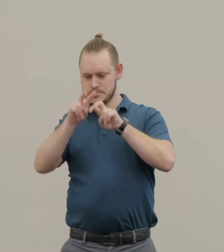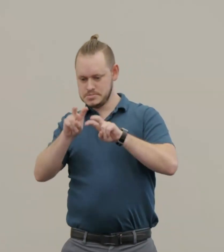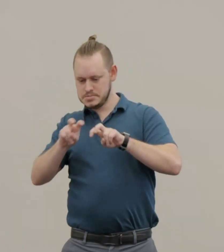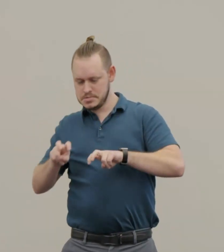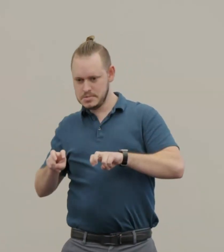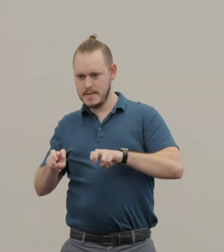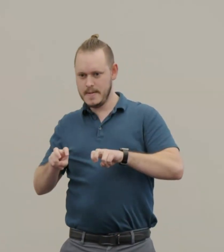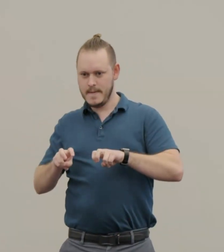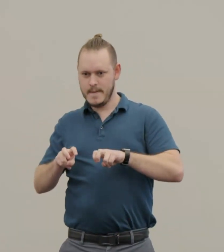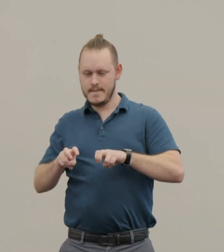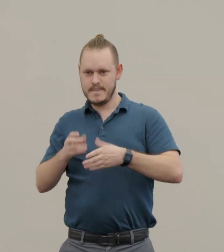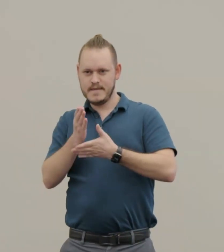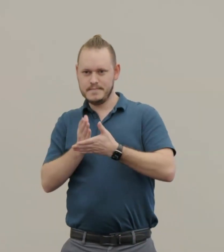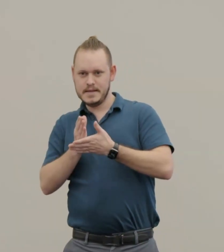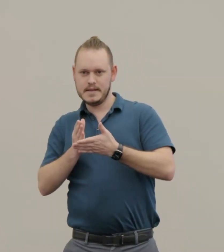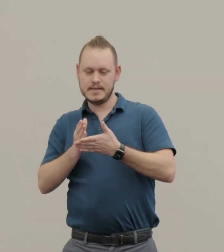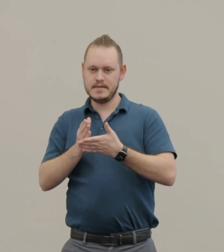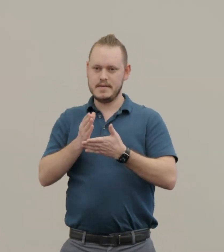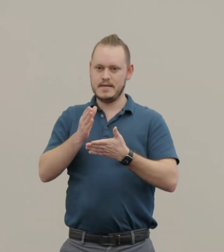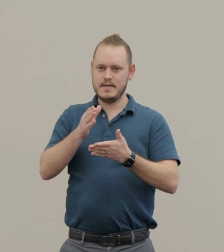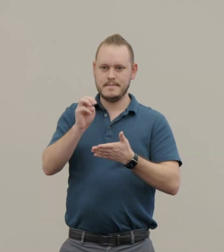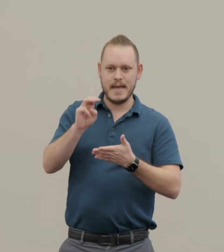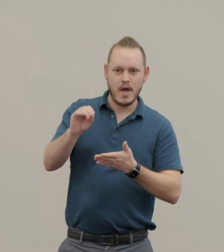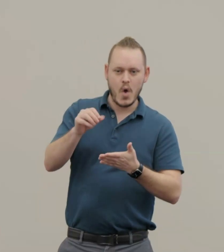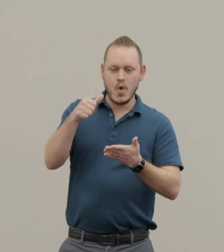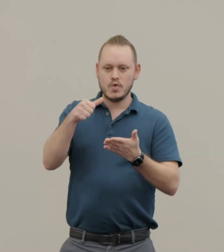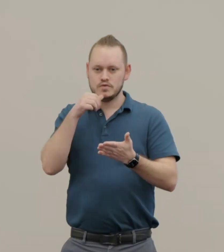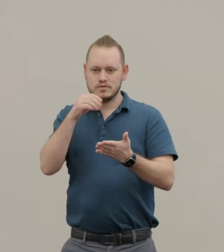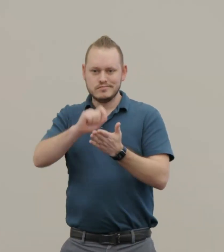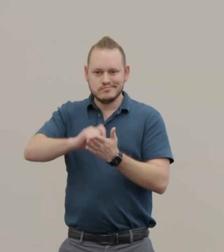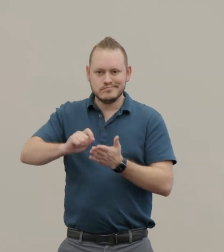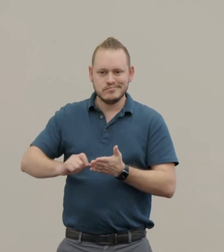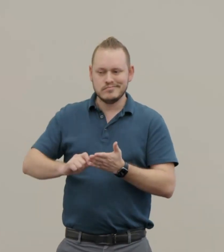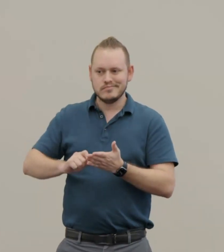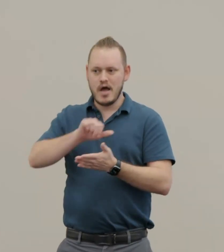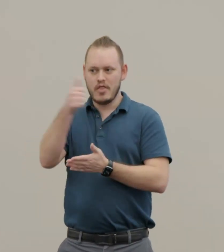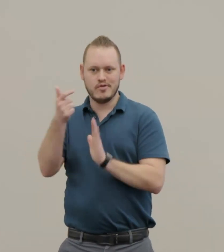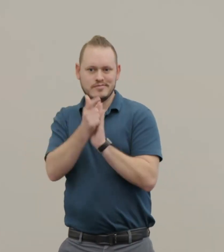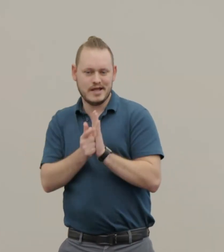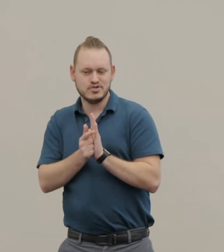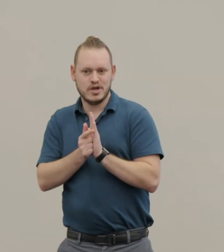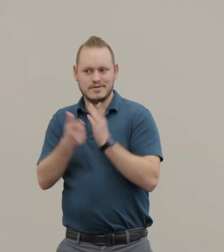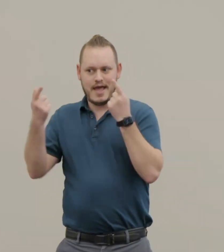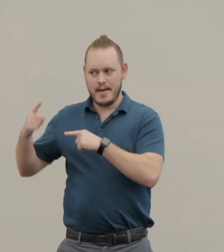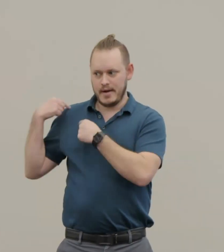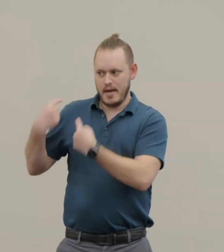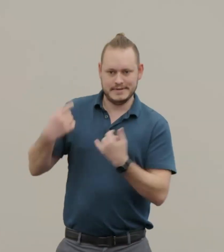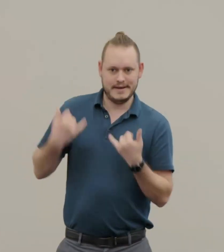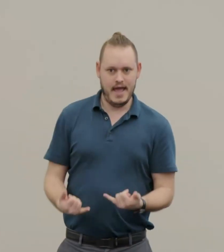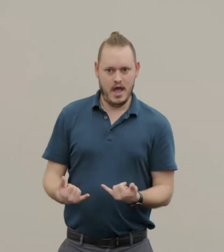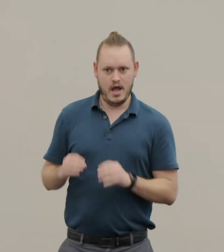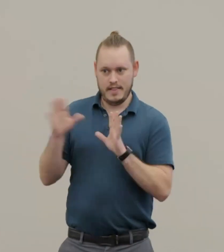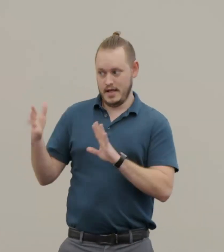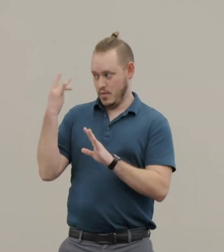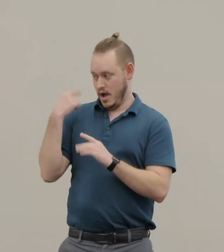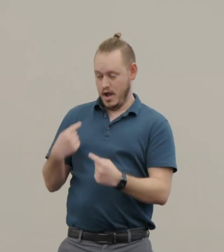of memorandums and other legislation that has happened to lead us up to this point. It is very clear that this is because